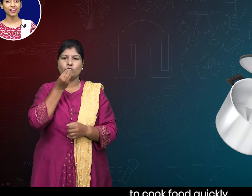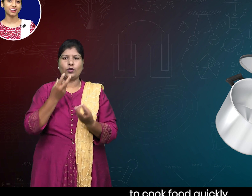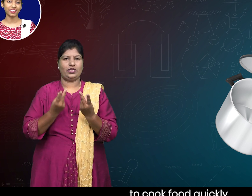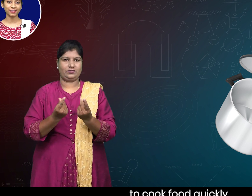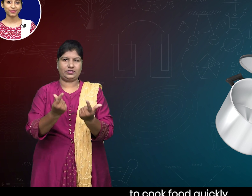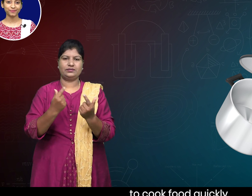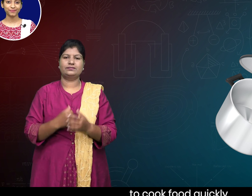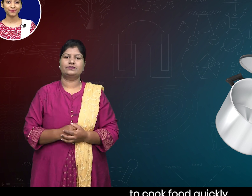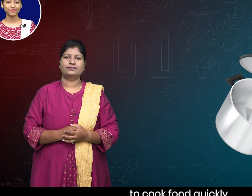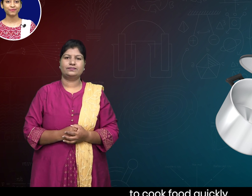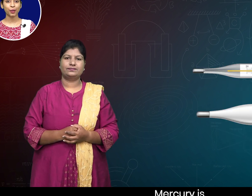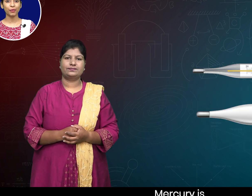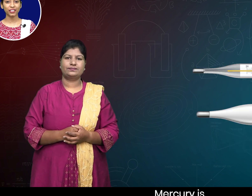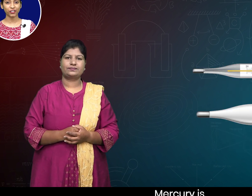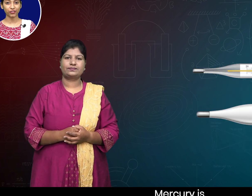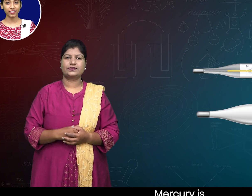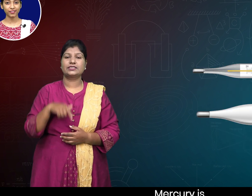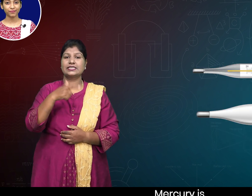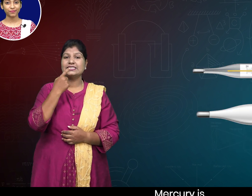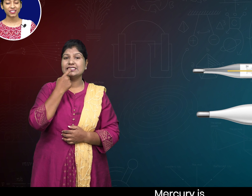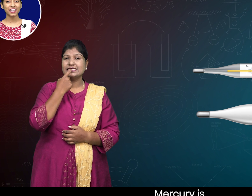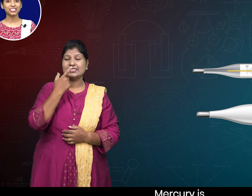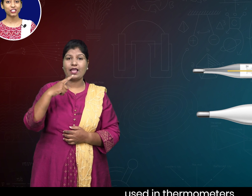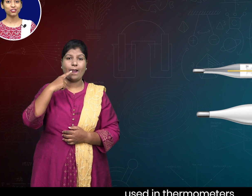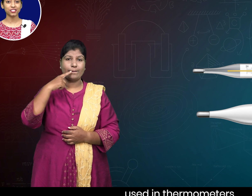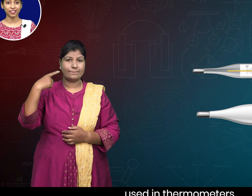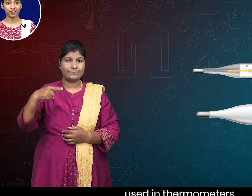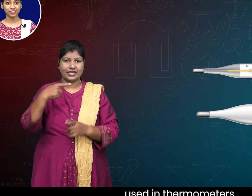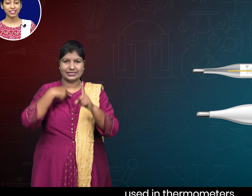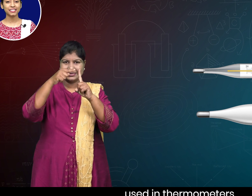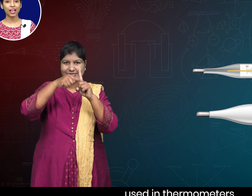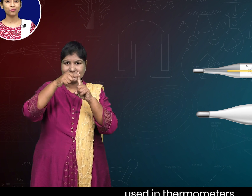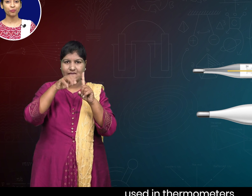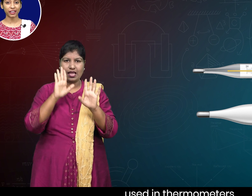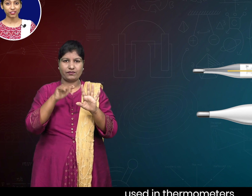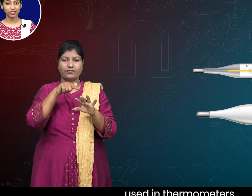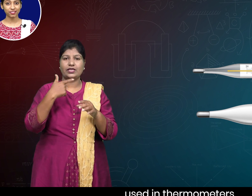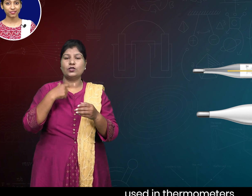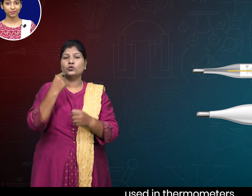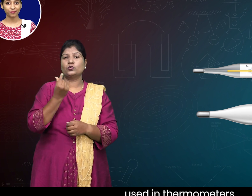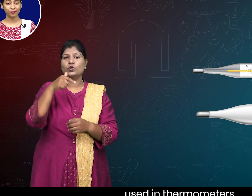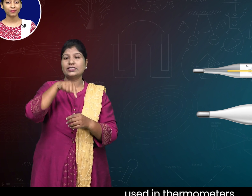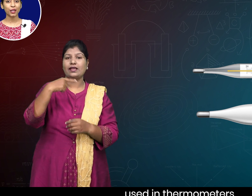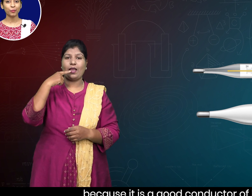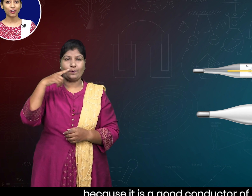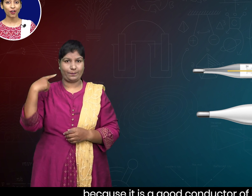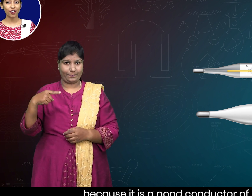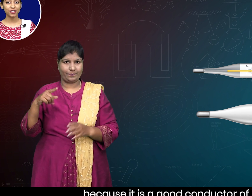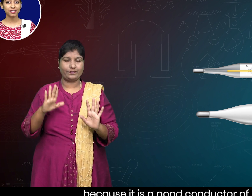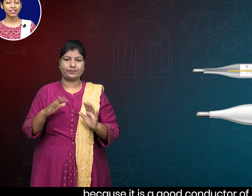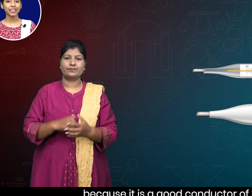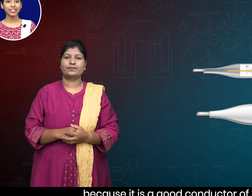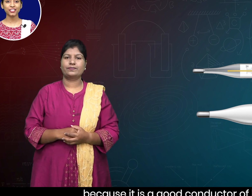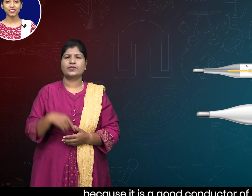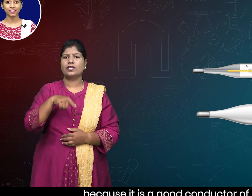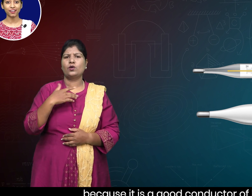quickly. Mercury is used in thermometers